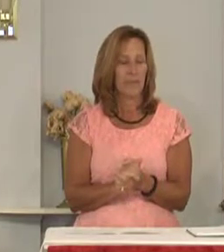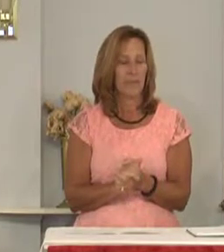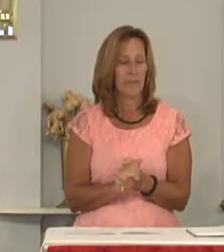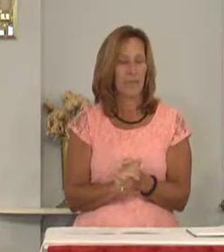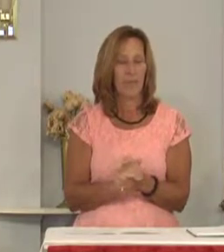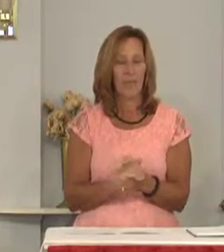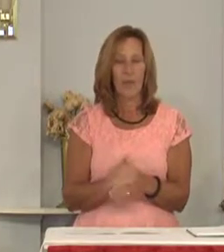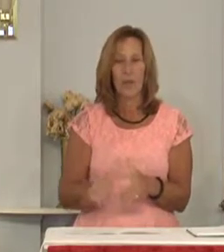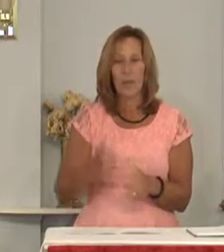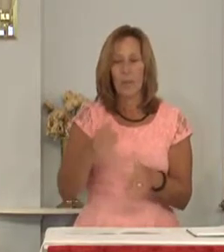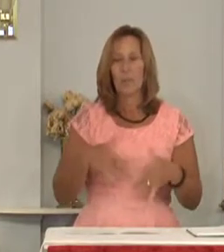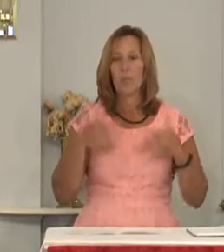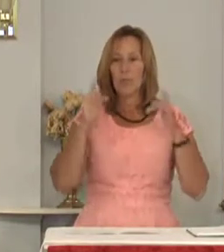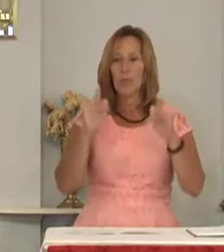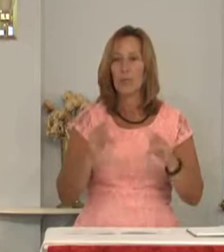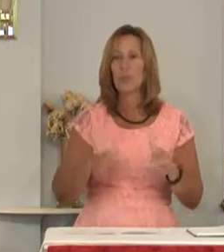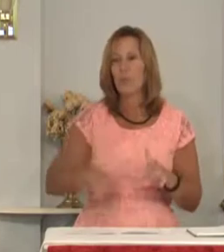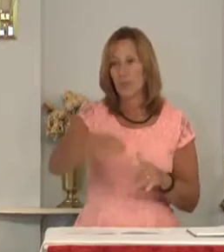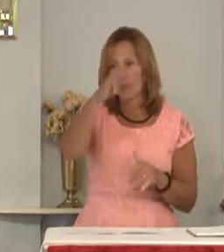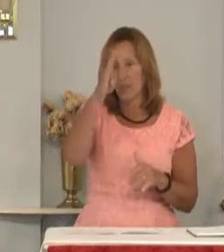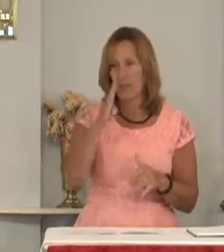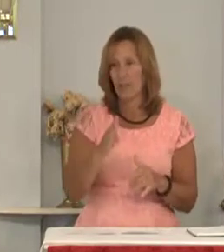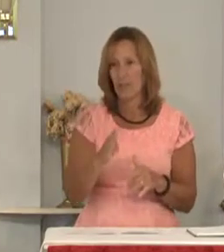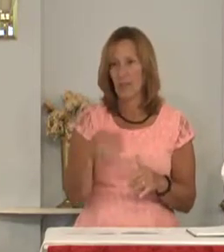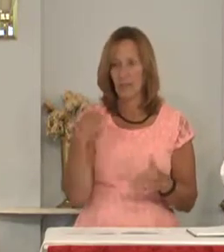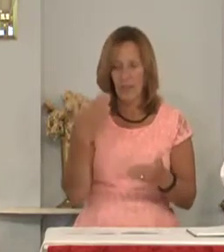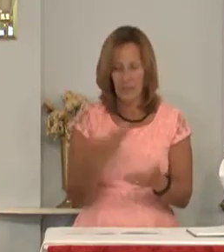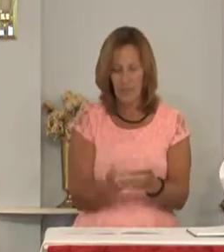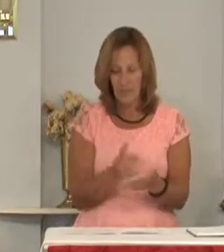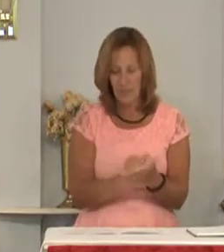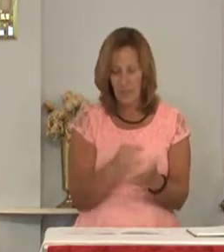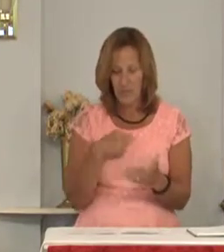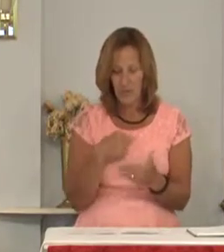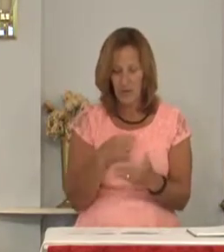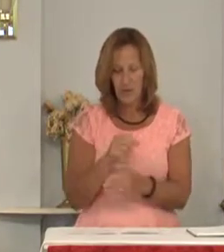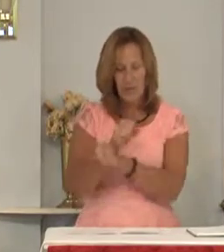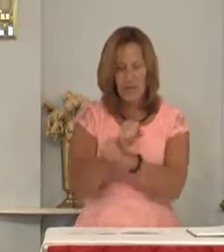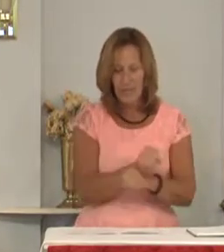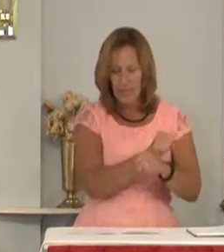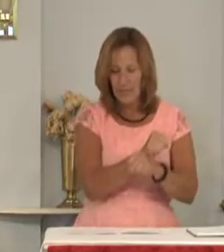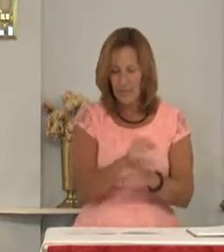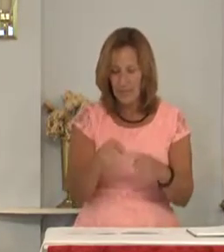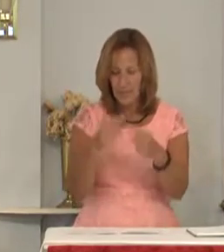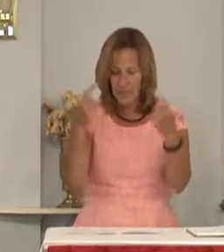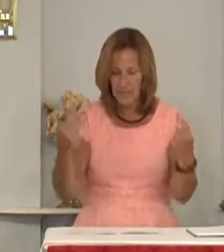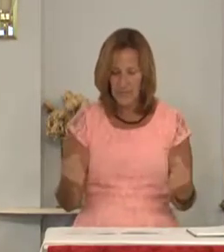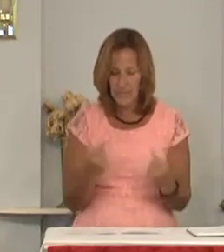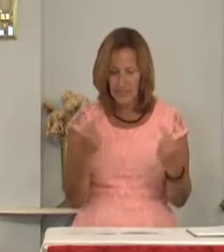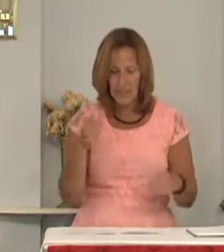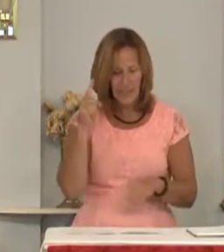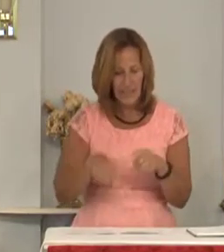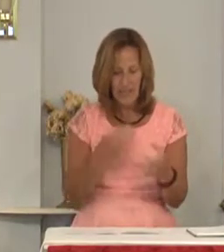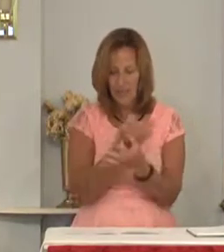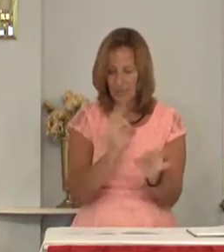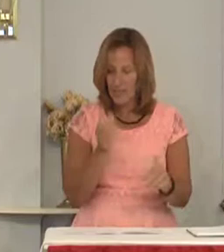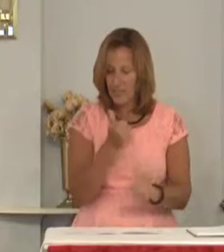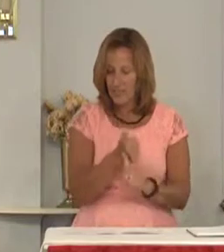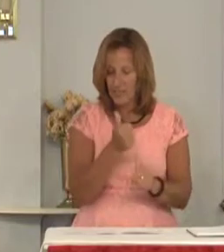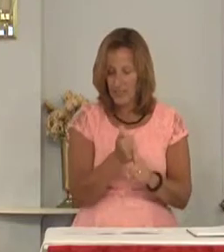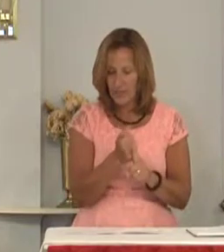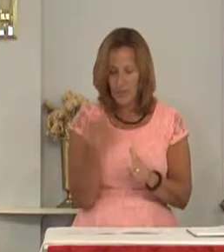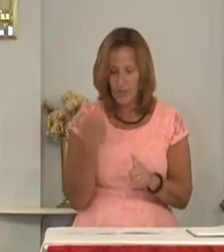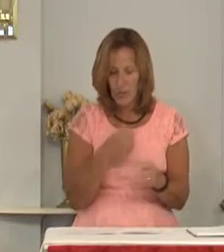Father, merciful God, we confess that we are captive to sin and cannot free